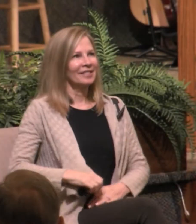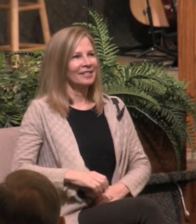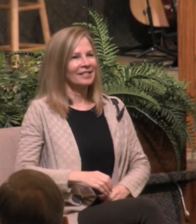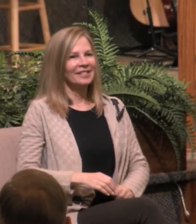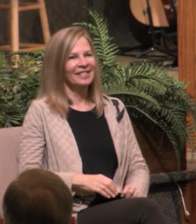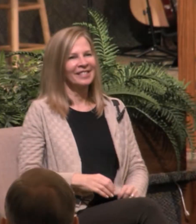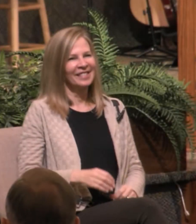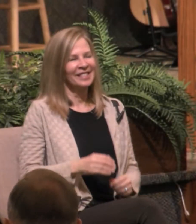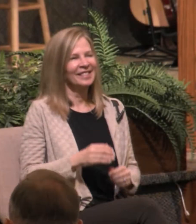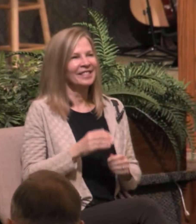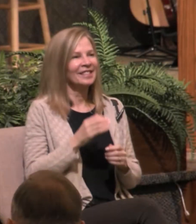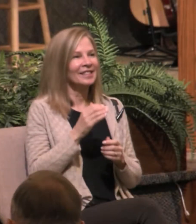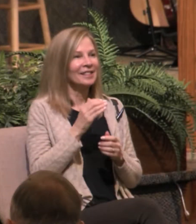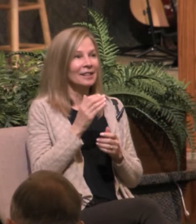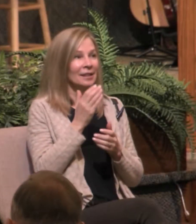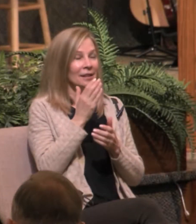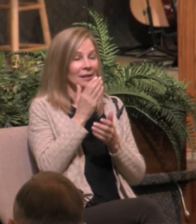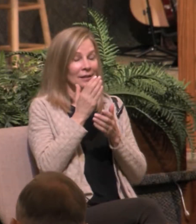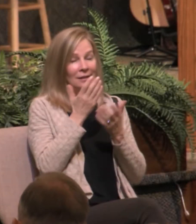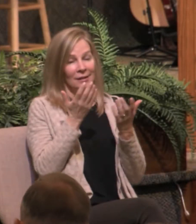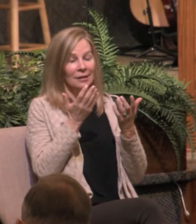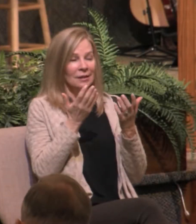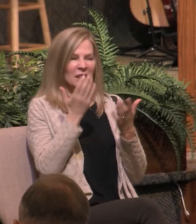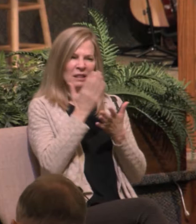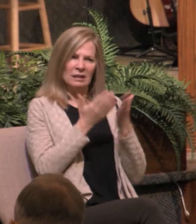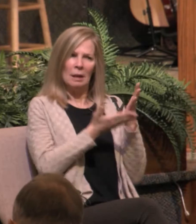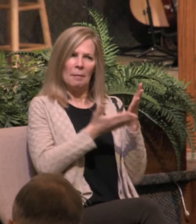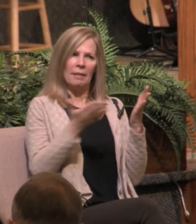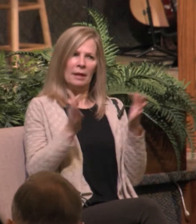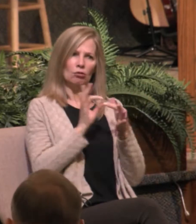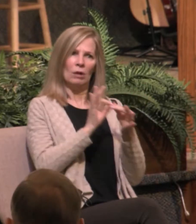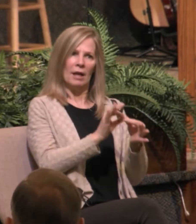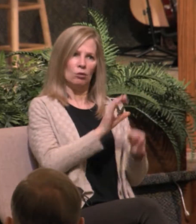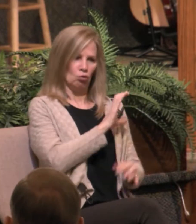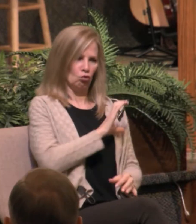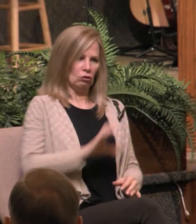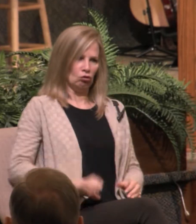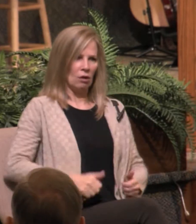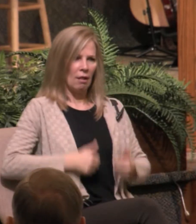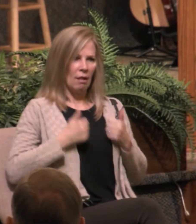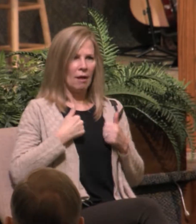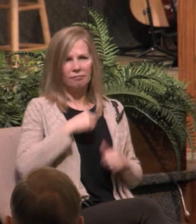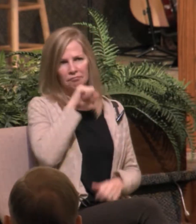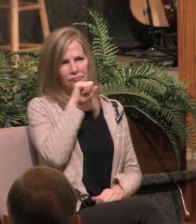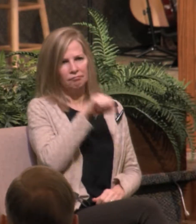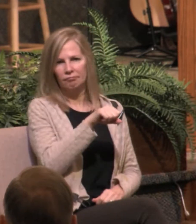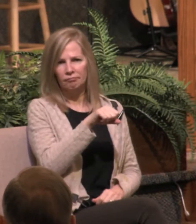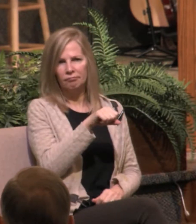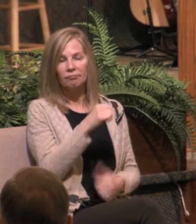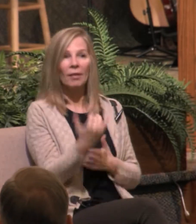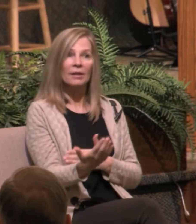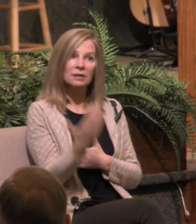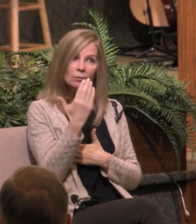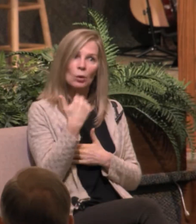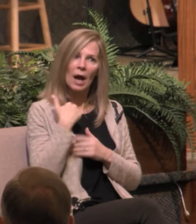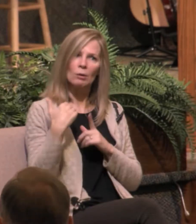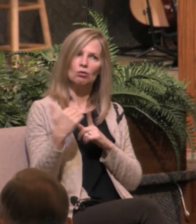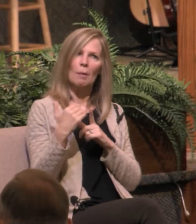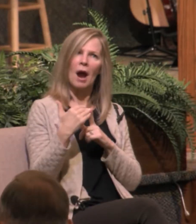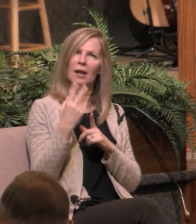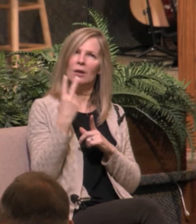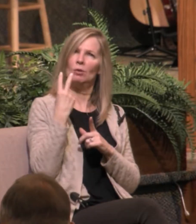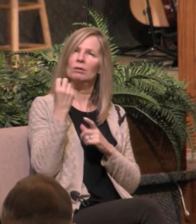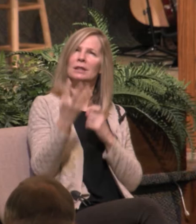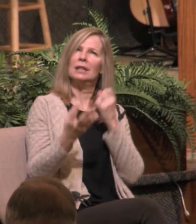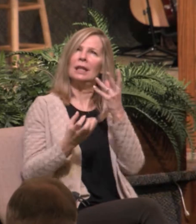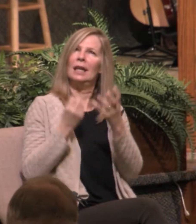There are certain things about the Christian life that I absolutely love. I was reminded this morning as we were singing how